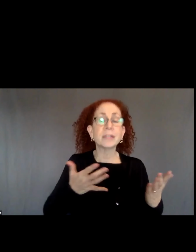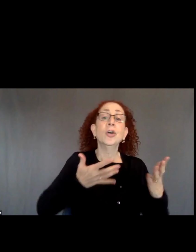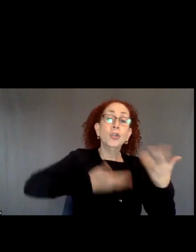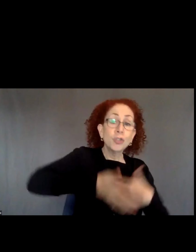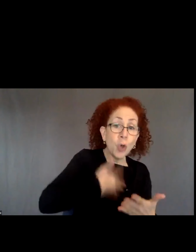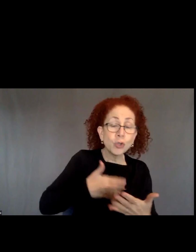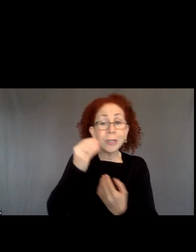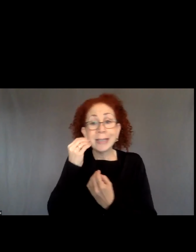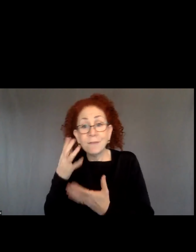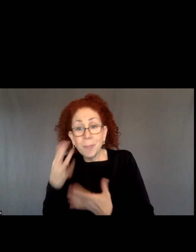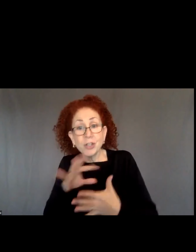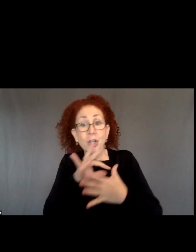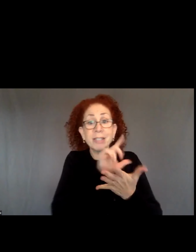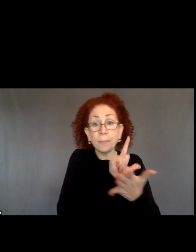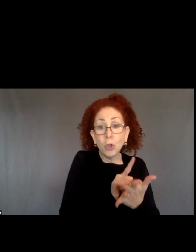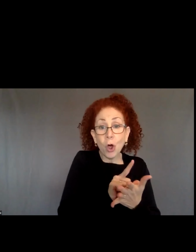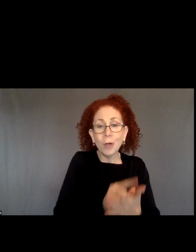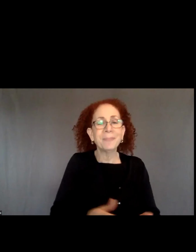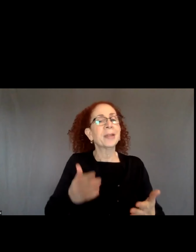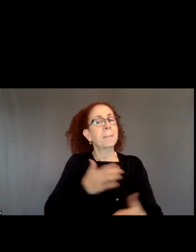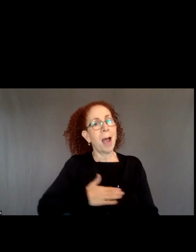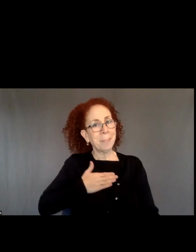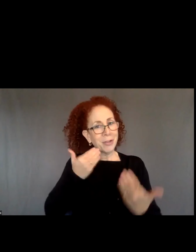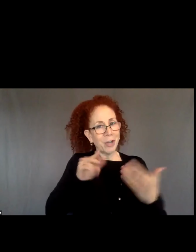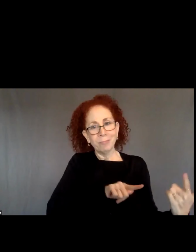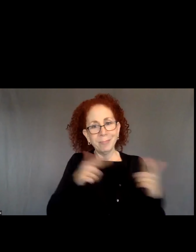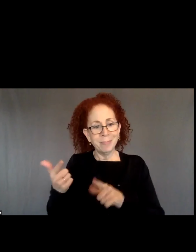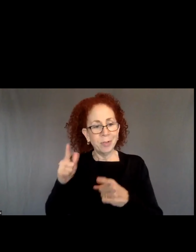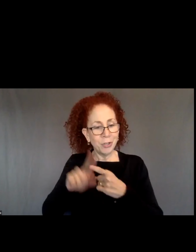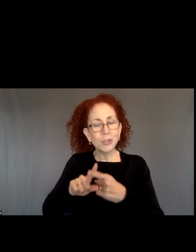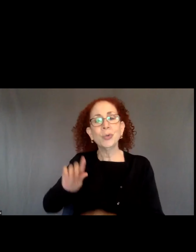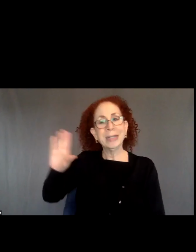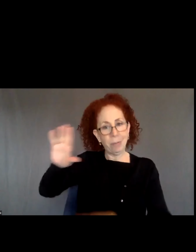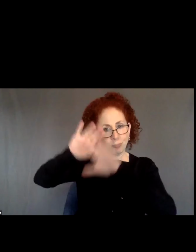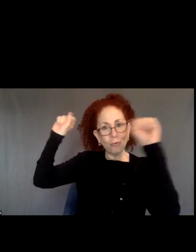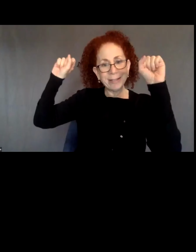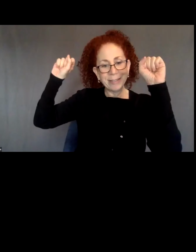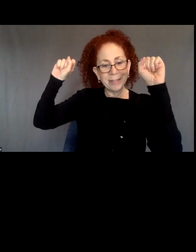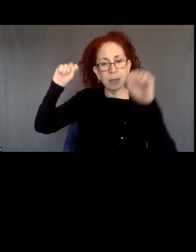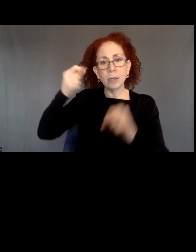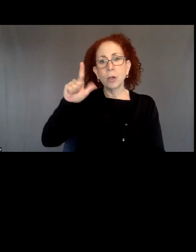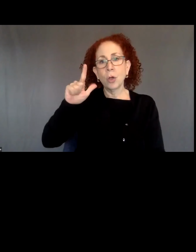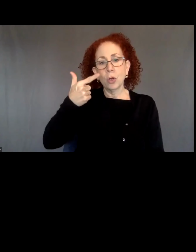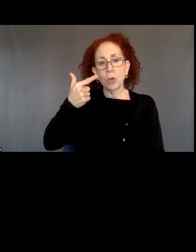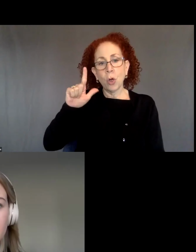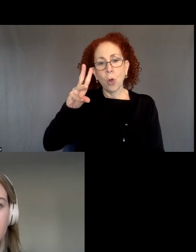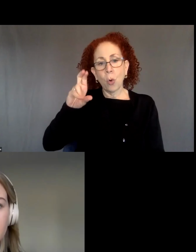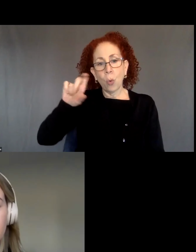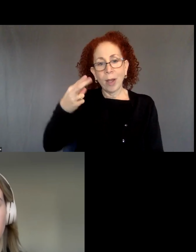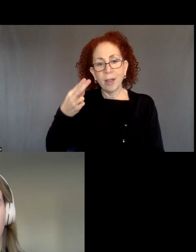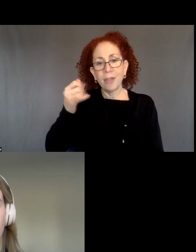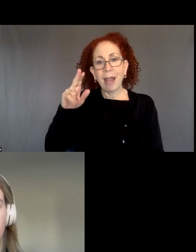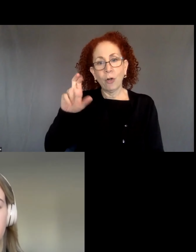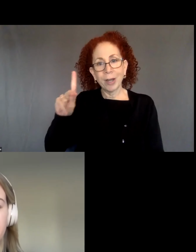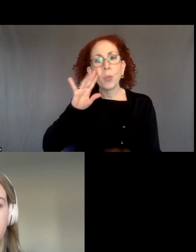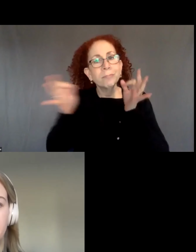law. It's my pleasure to hand it over to DALSA's president, Gwyneth Herrick, to talk